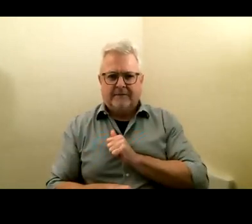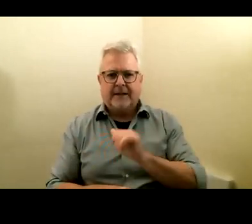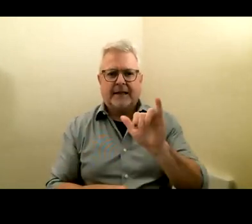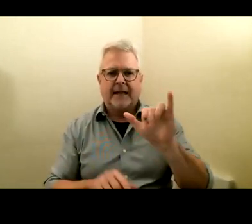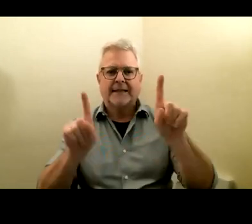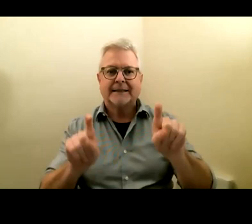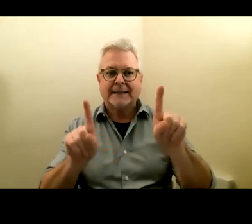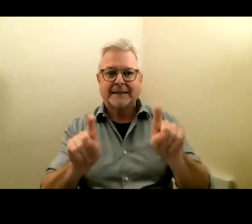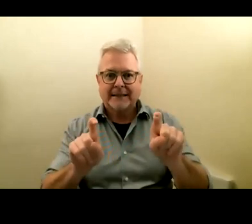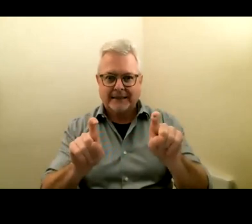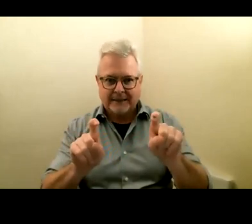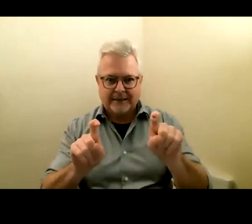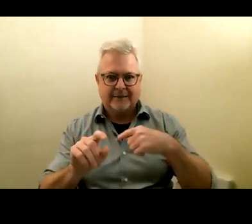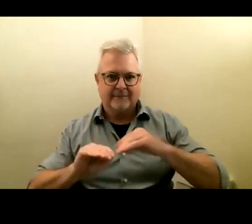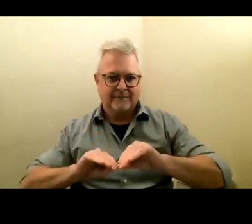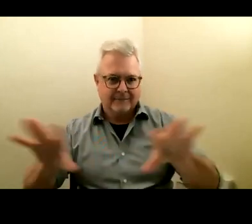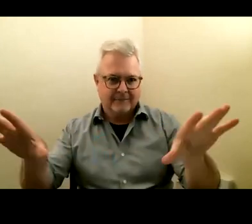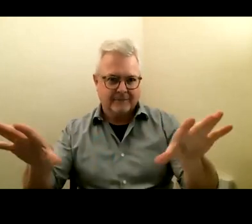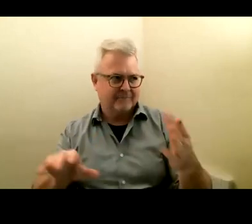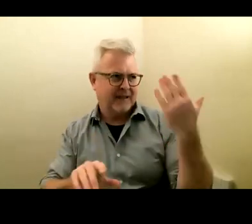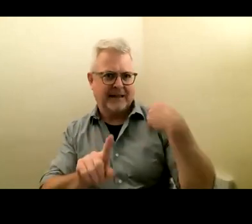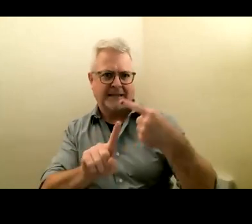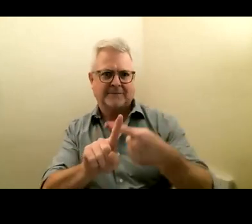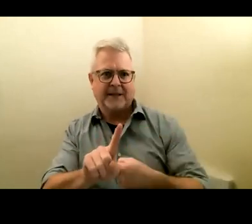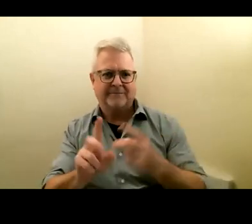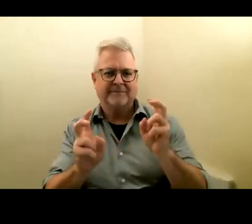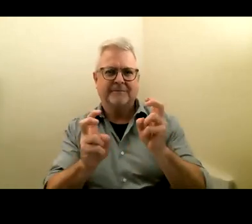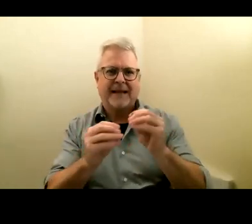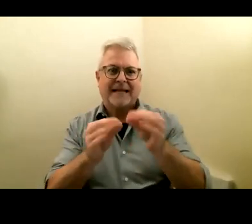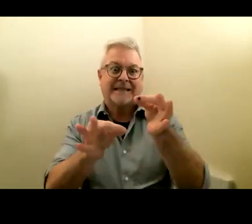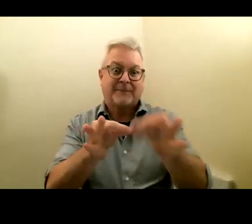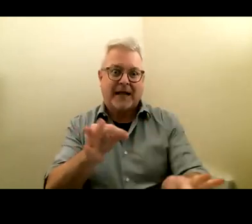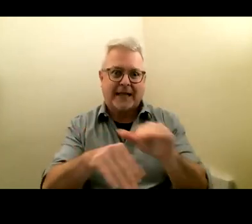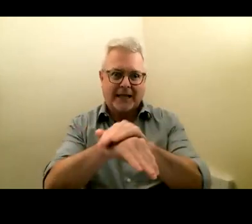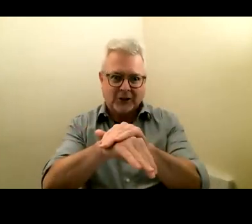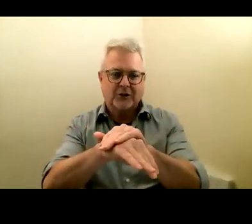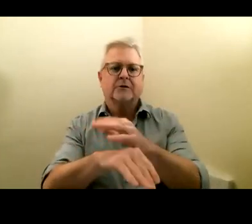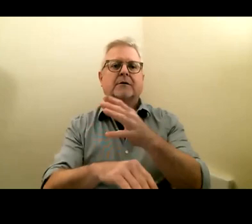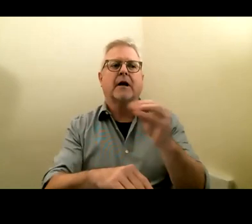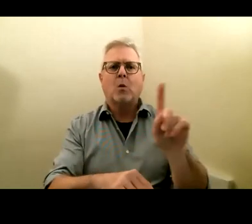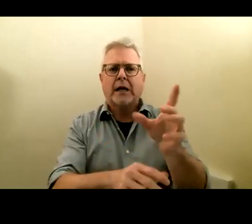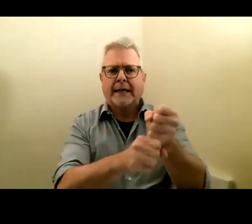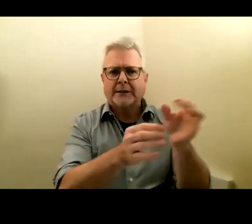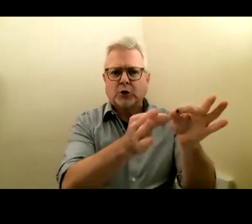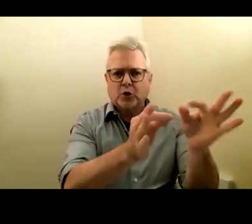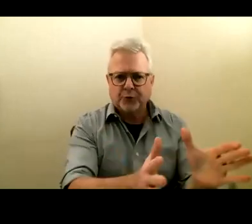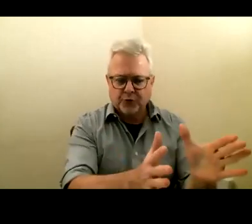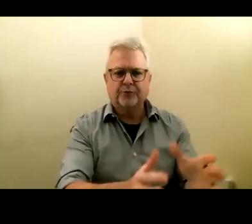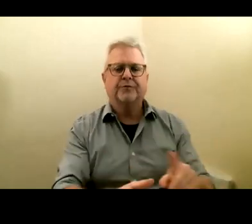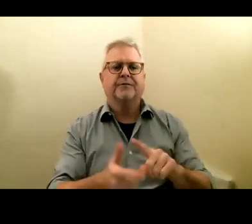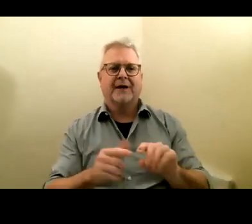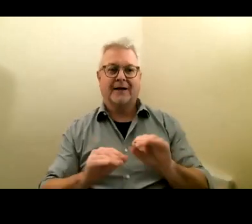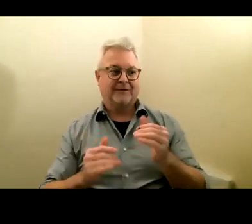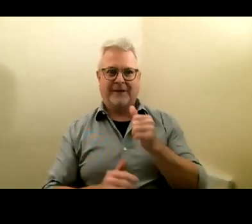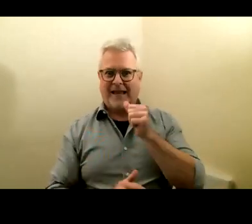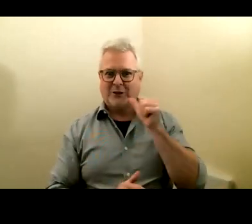So you may have recognized that I've done several myself where I've tested a few in the last month, just a very simplified